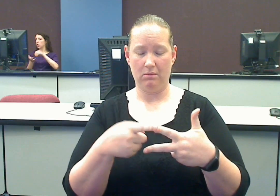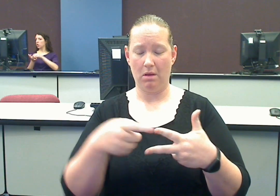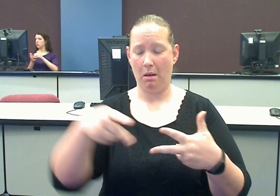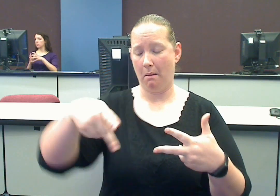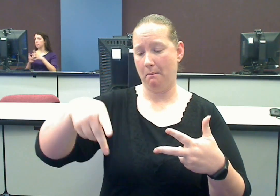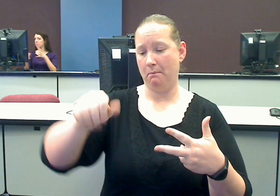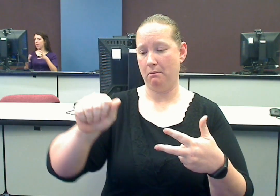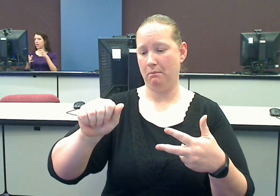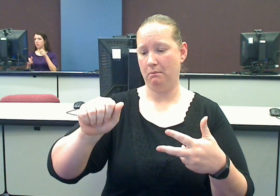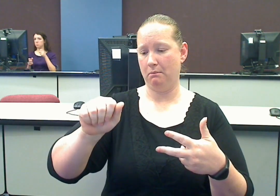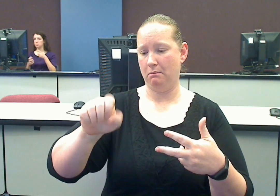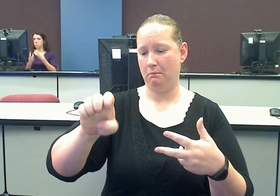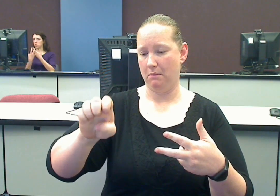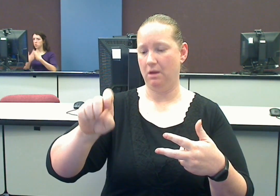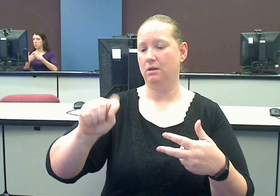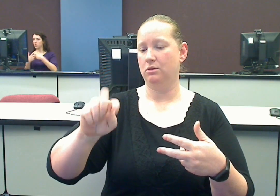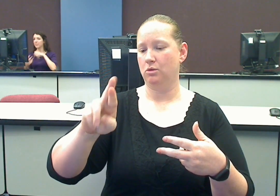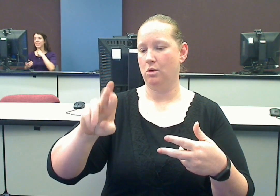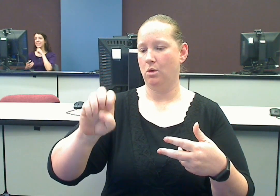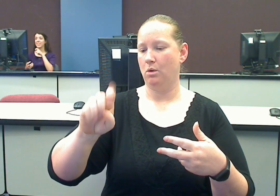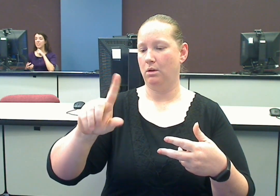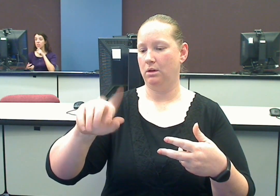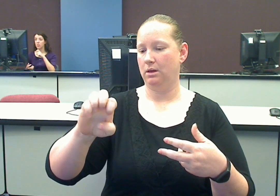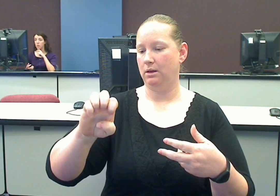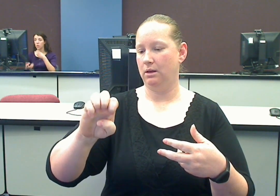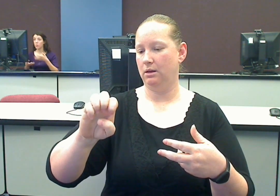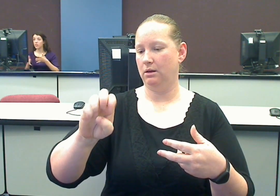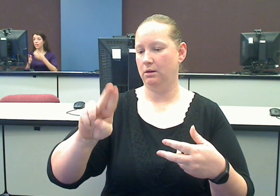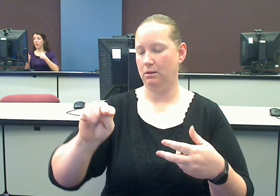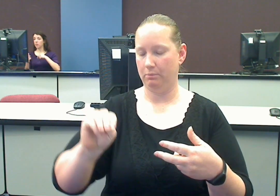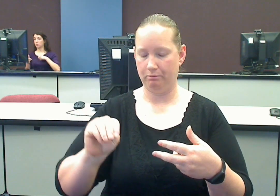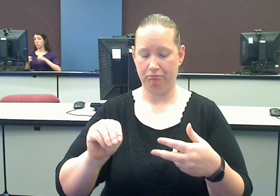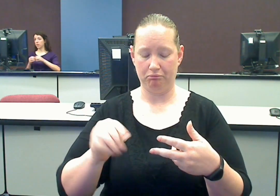steel, which allowed us to expand and trade.